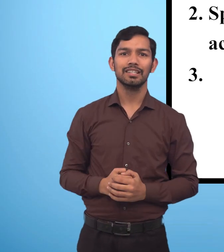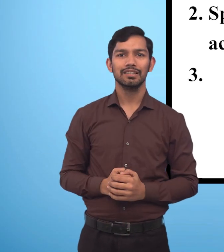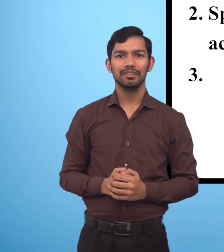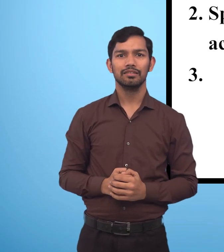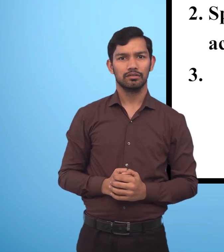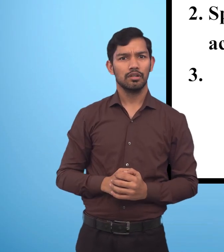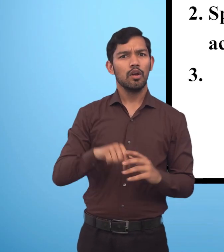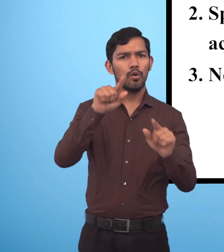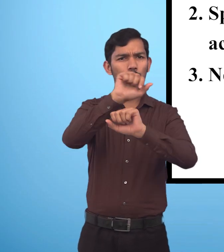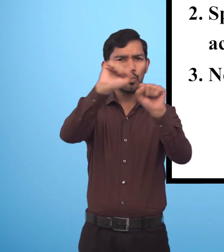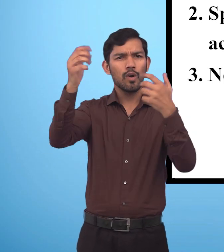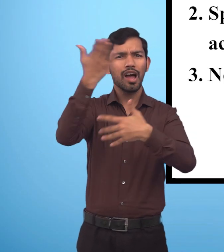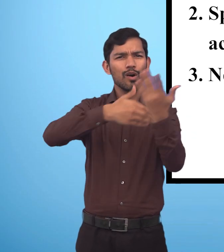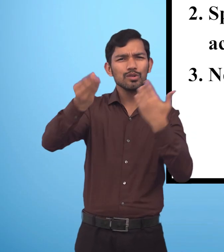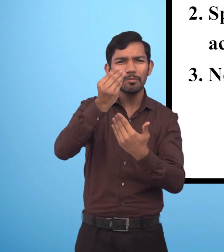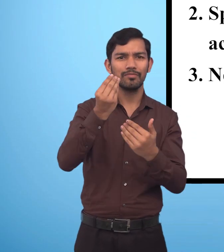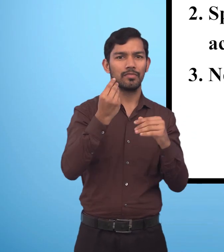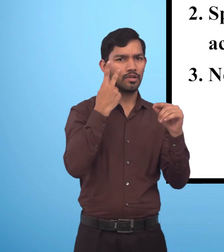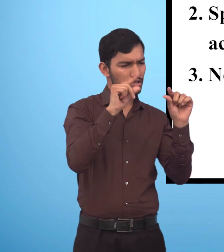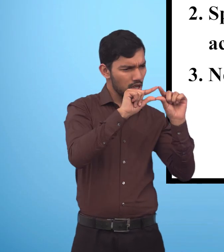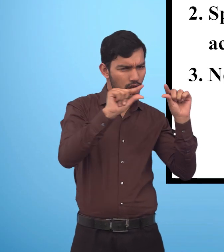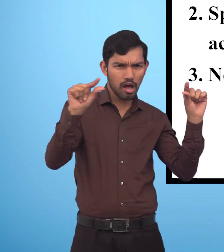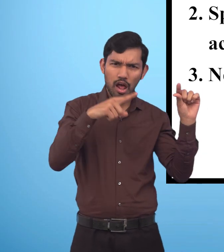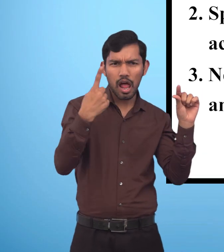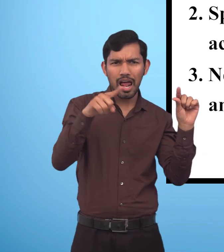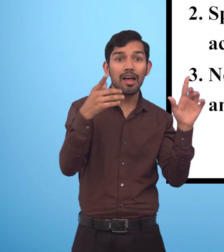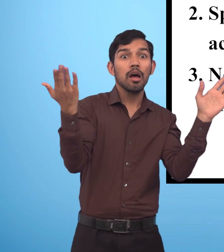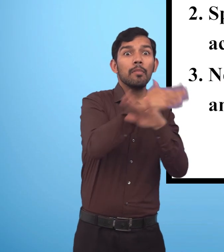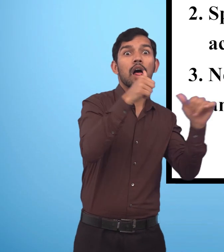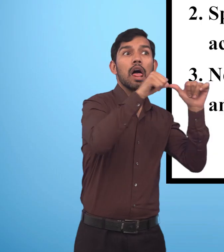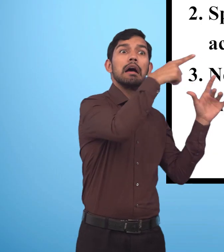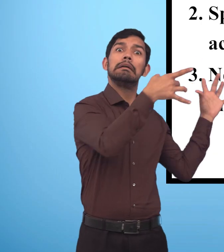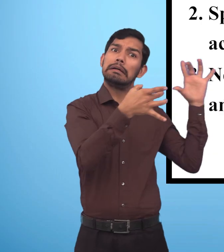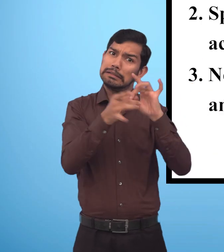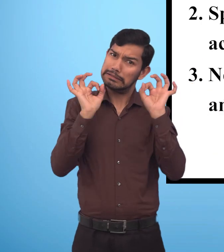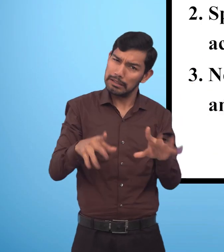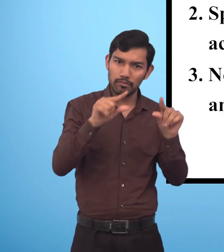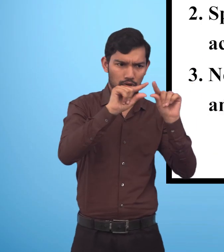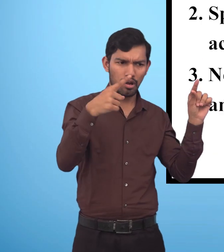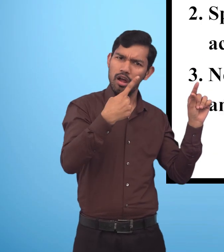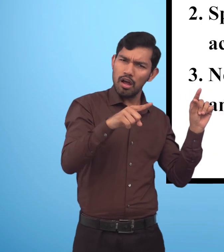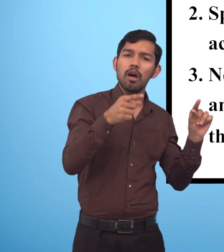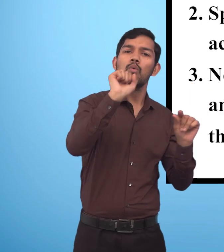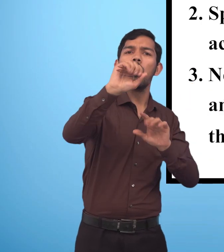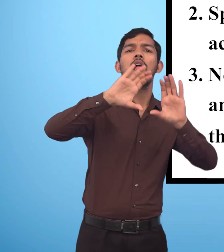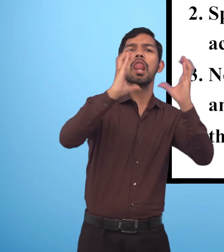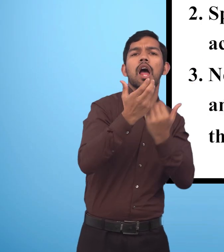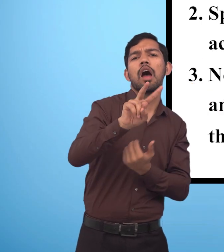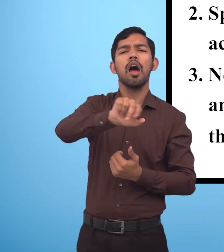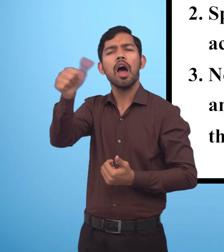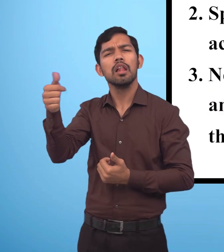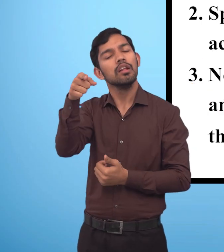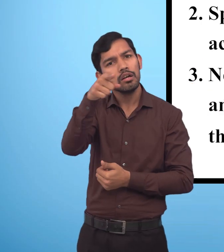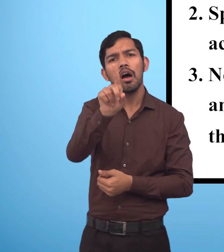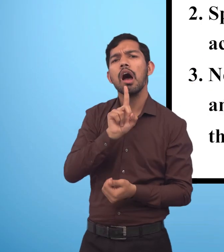C. Now take turns to ask your questions to another classmate. Speak clearly and with the correct